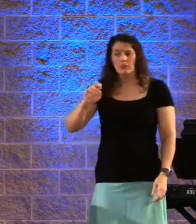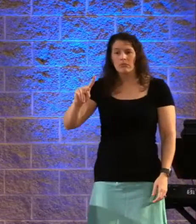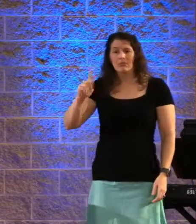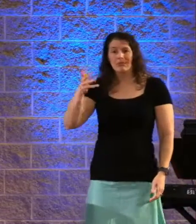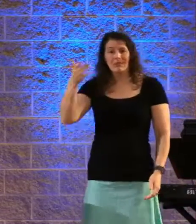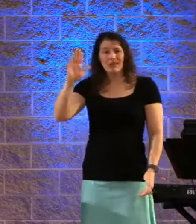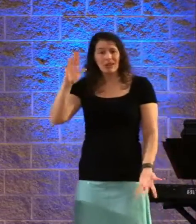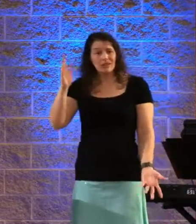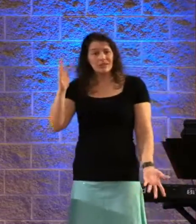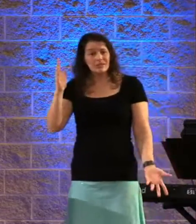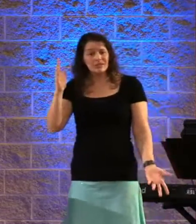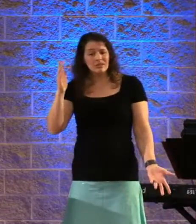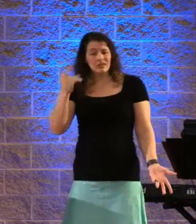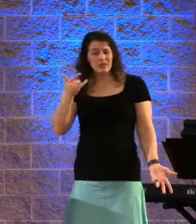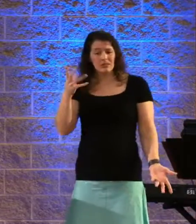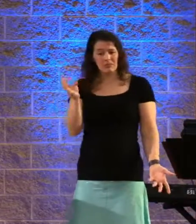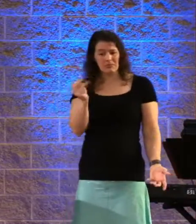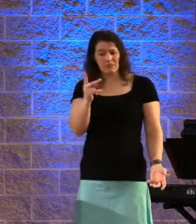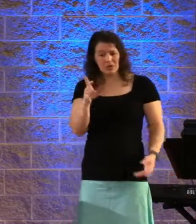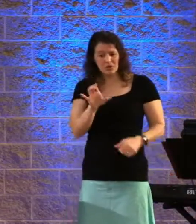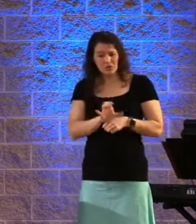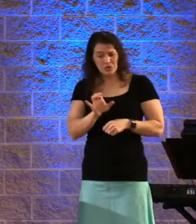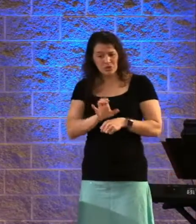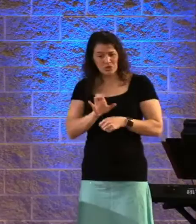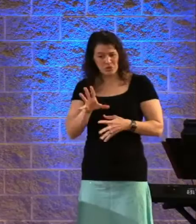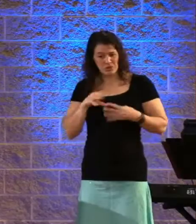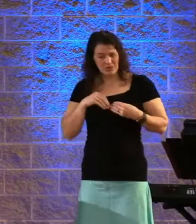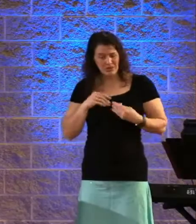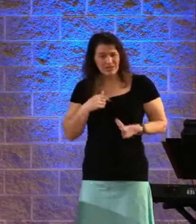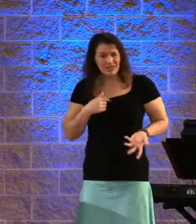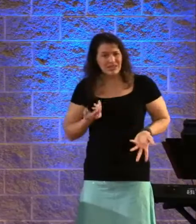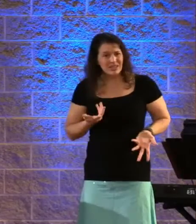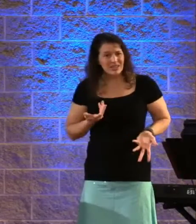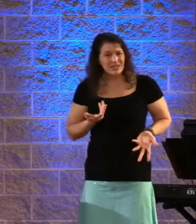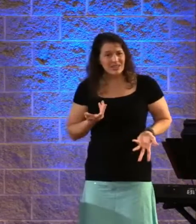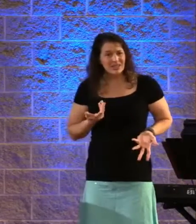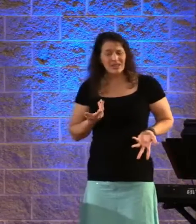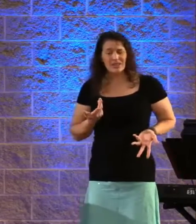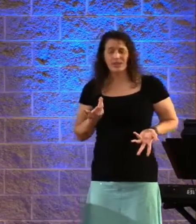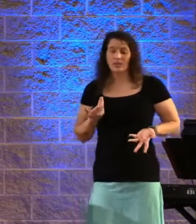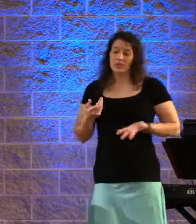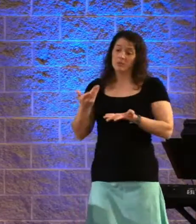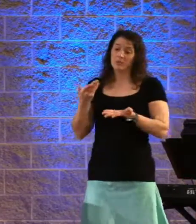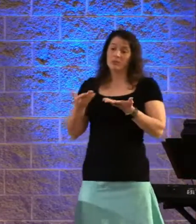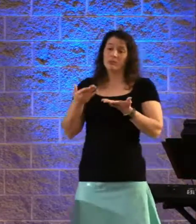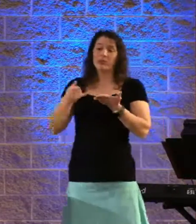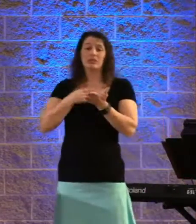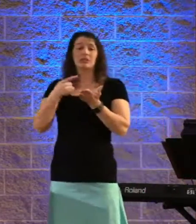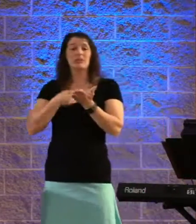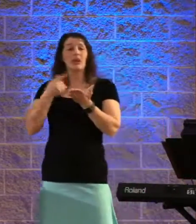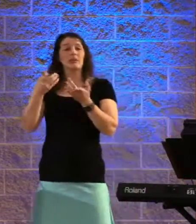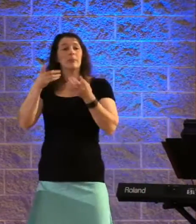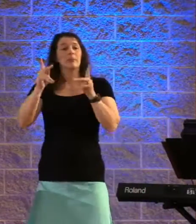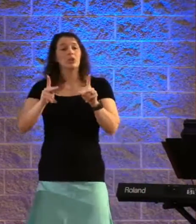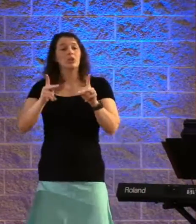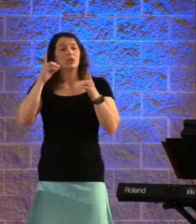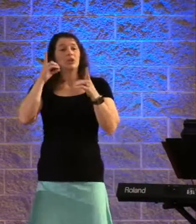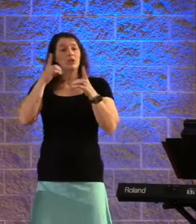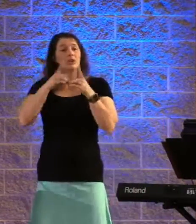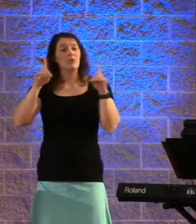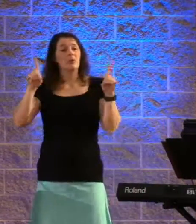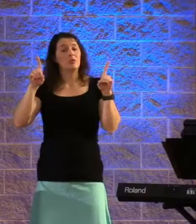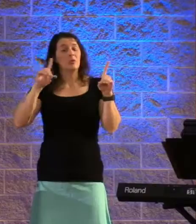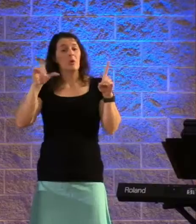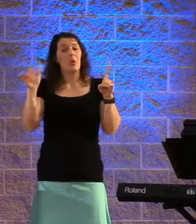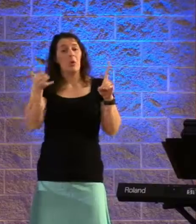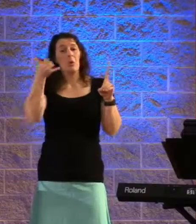God? Can I come back to the church? Will the church accept me? Or sometimes a person divorces for all the wrong